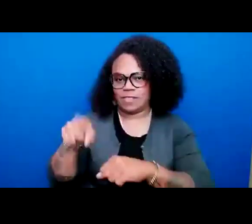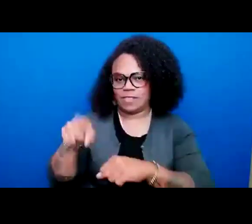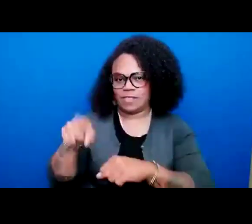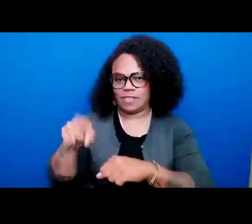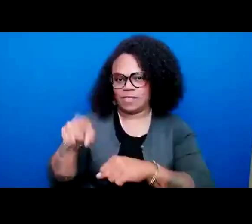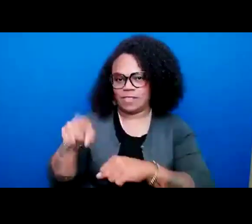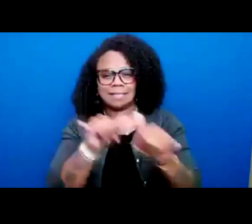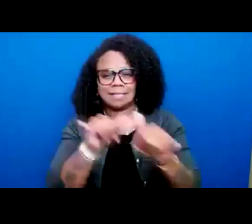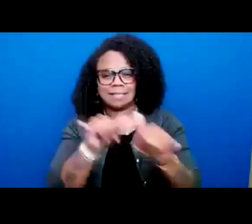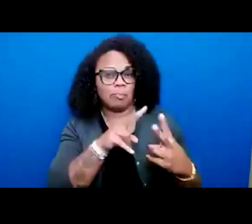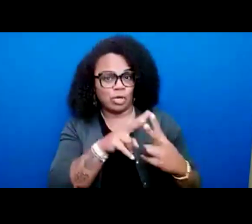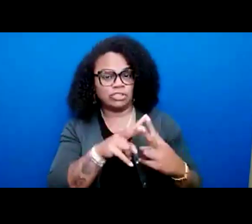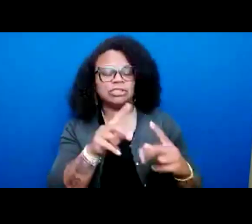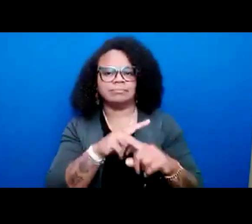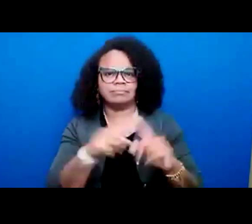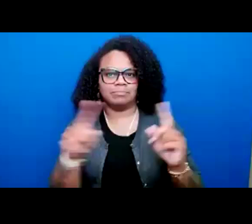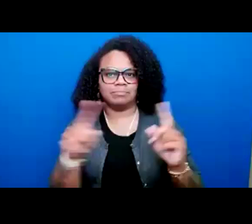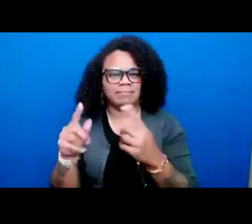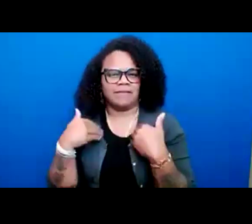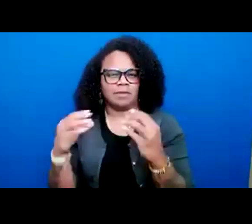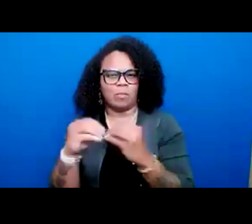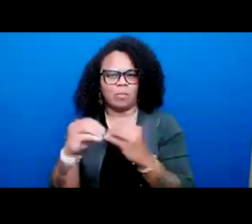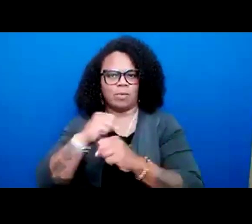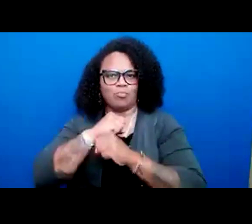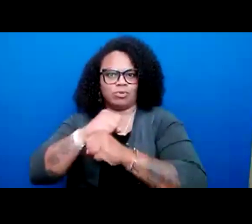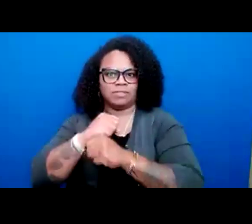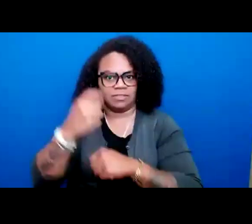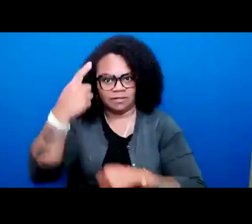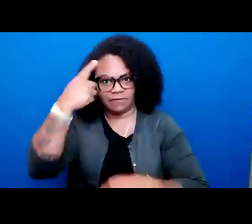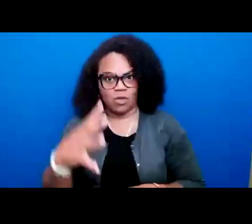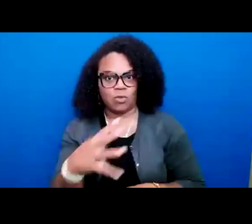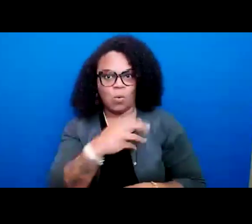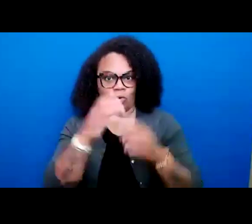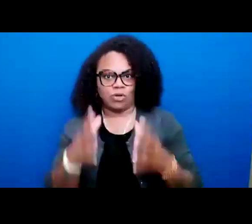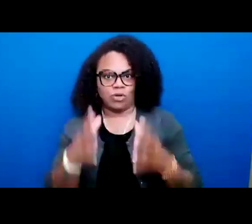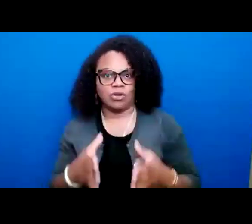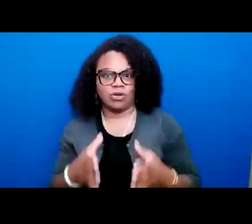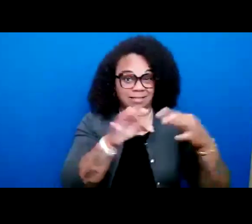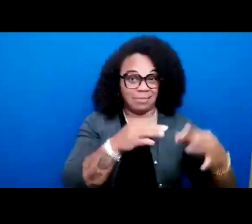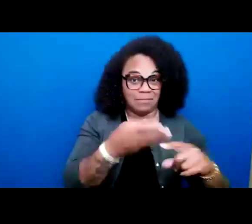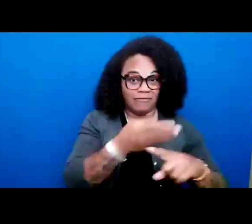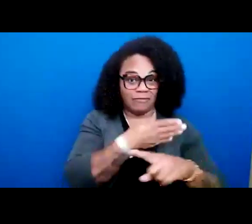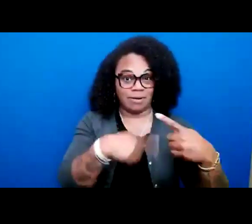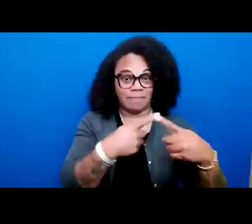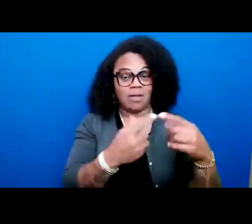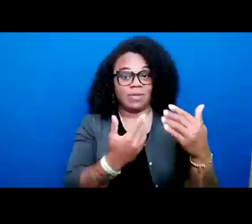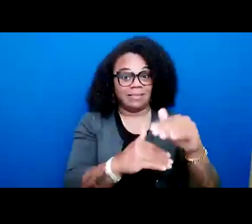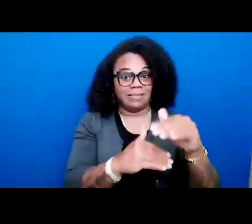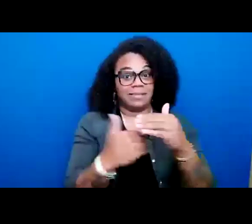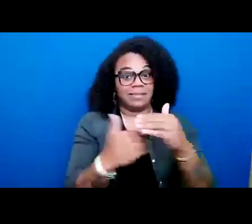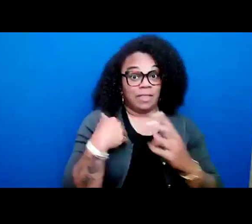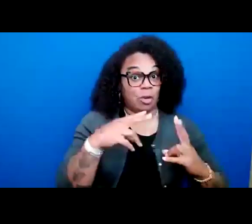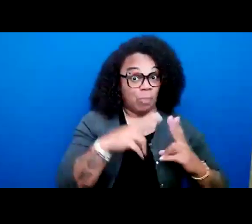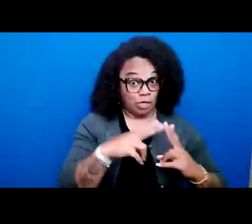added protections for the owners. So there's a lot of similarities to what I mentioned before with a limited liability partnership and a